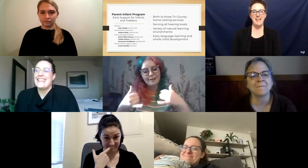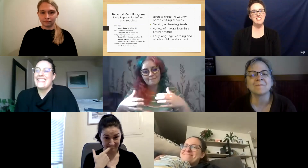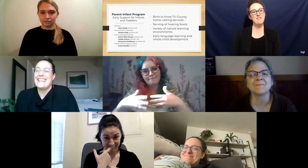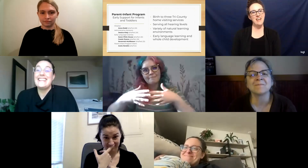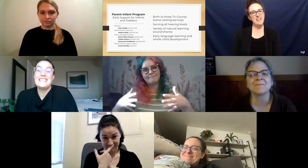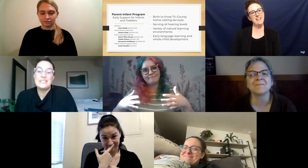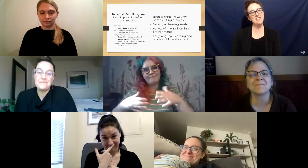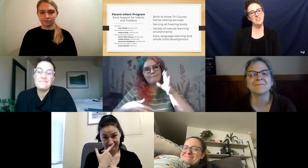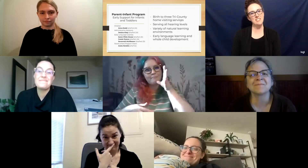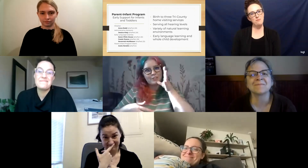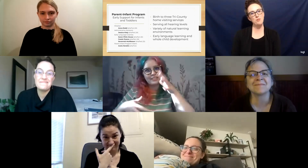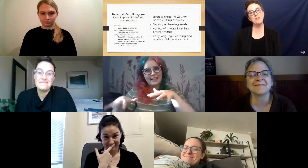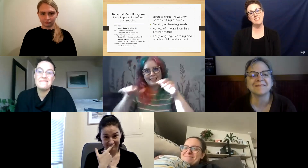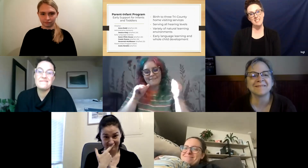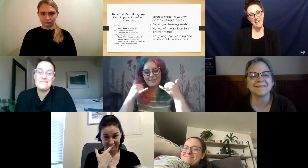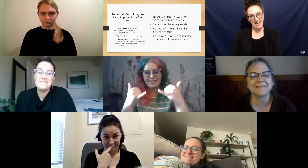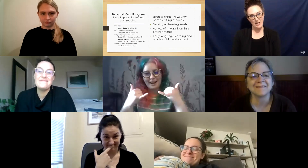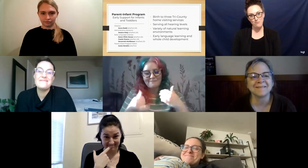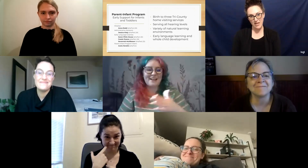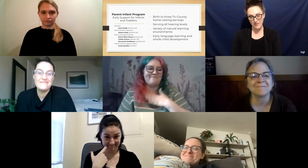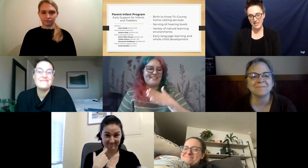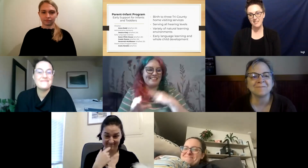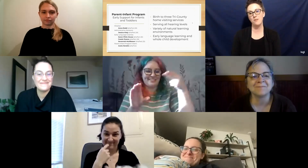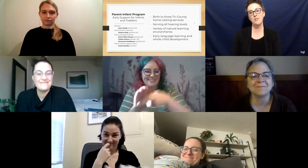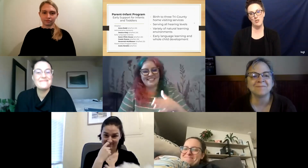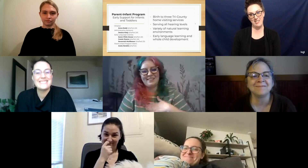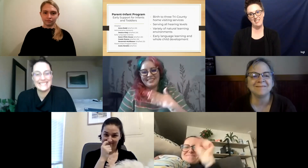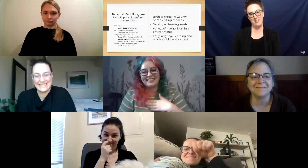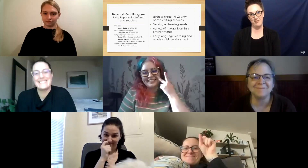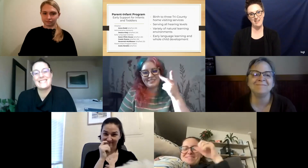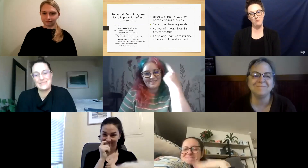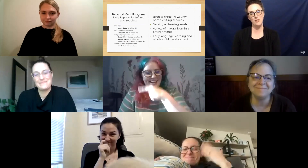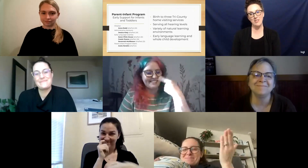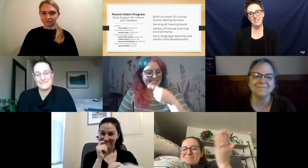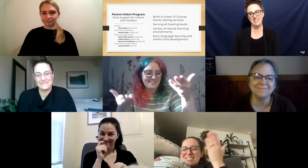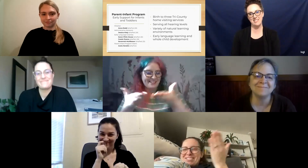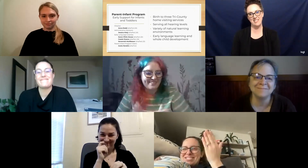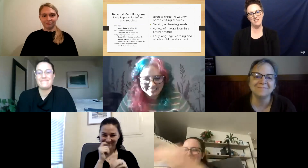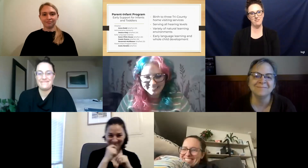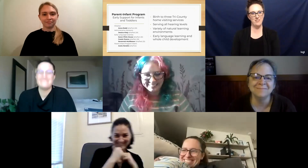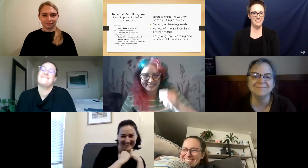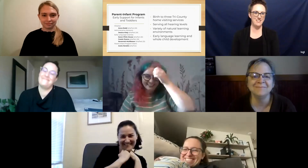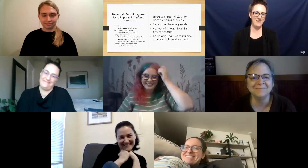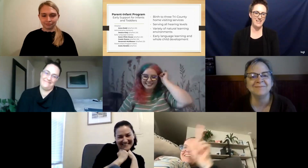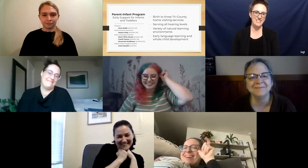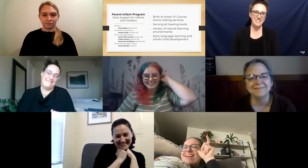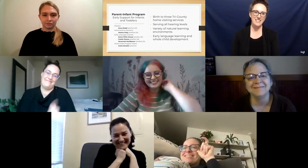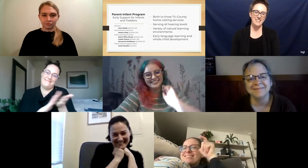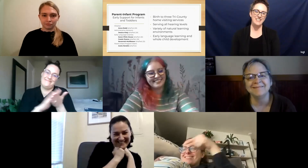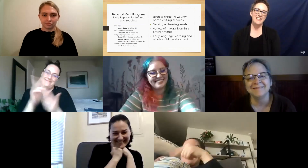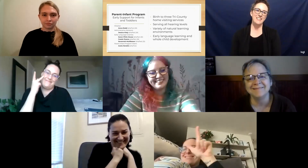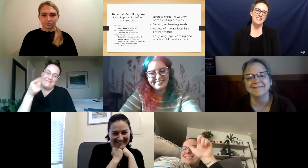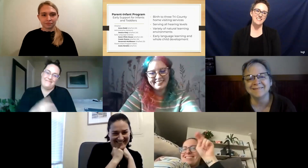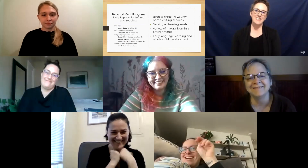Yeah, and Savannah is on our team. She recently had a baby and is on maternity leave right now, but joining us this evening for this event.